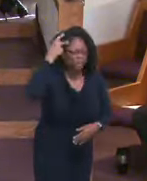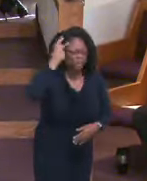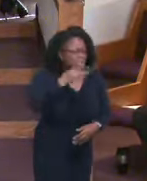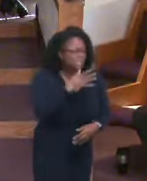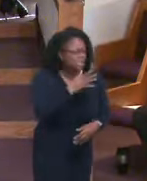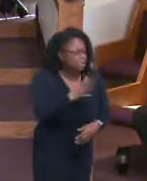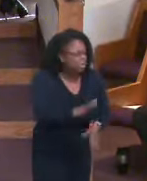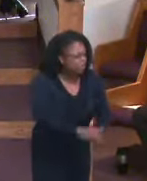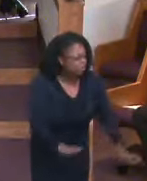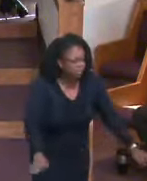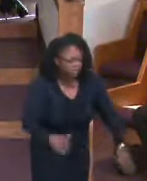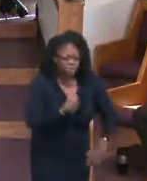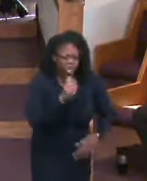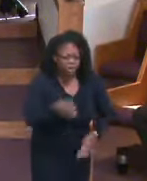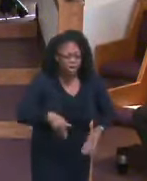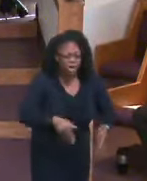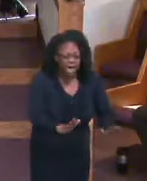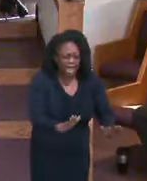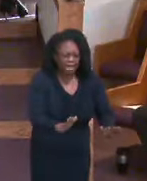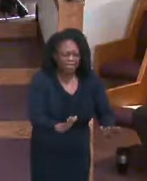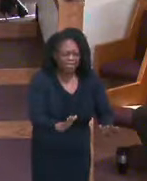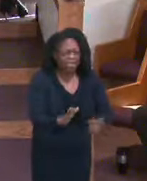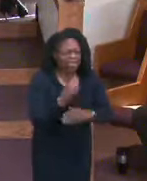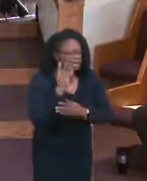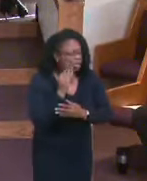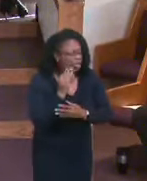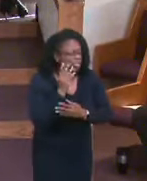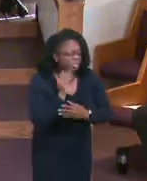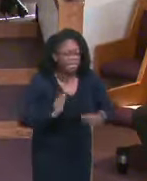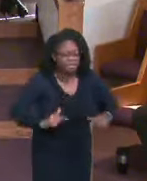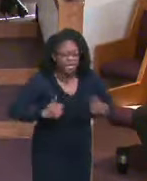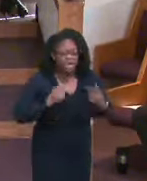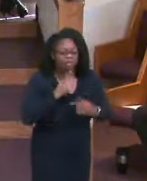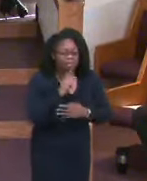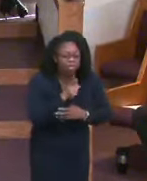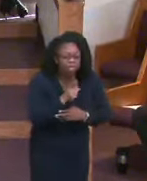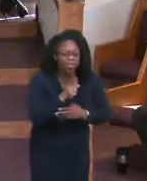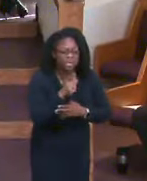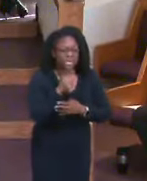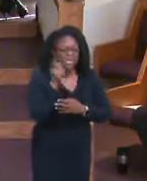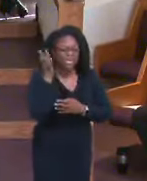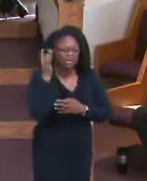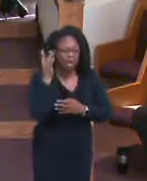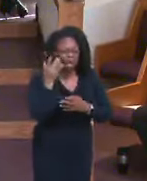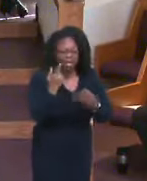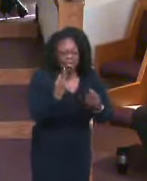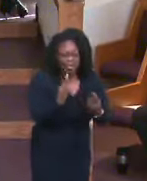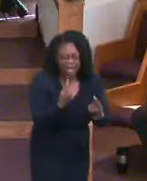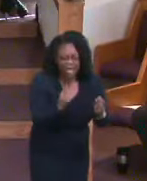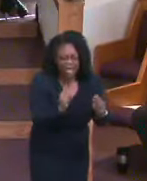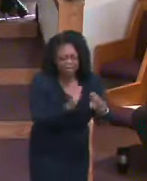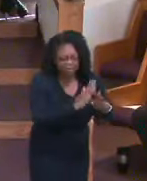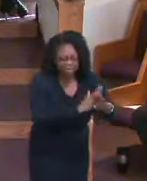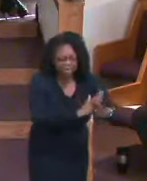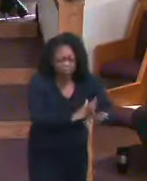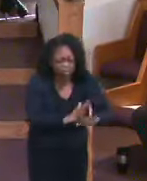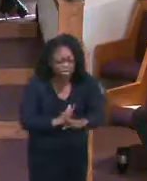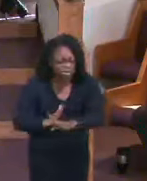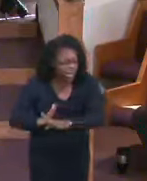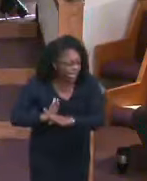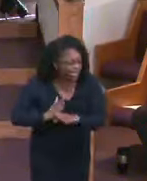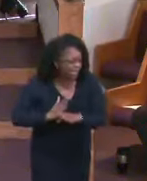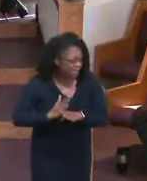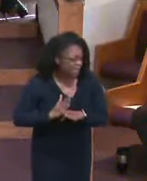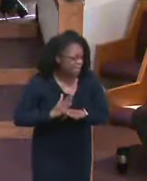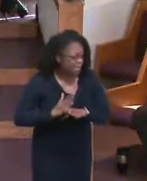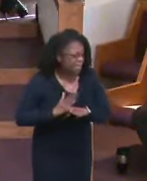their children and grandchildren to experience life truthfully because, in an effort to shield and protect them,